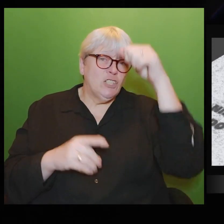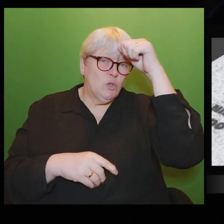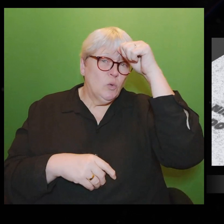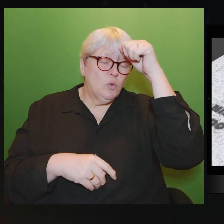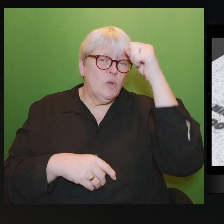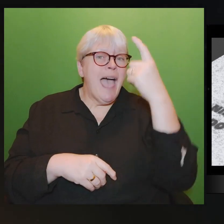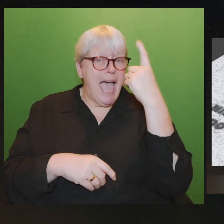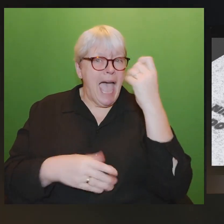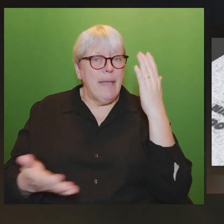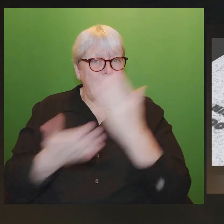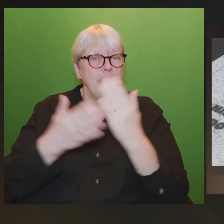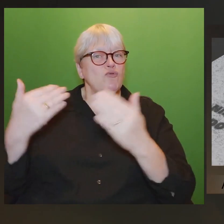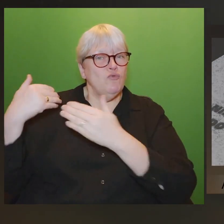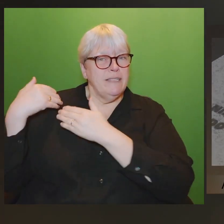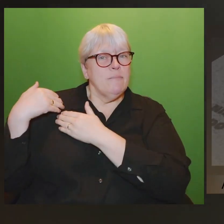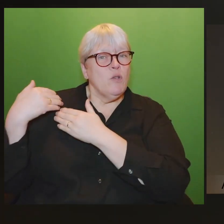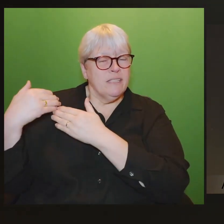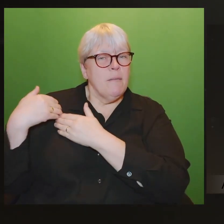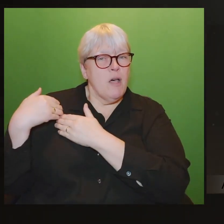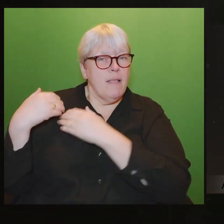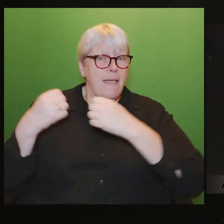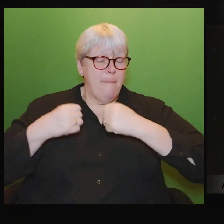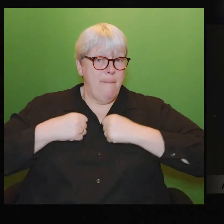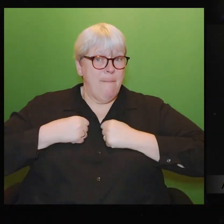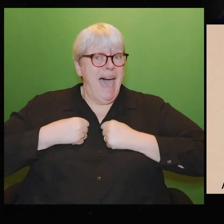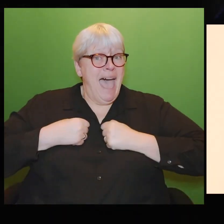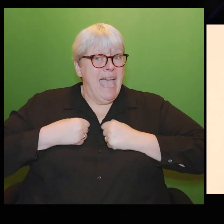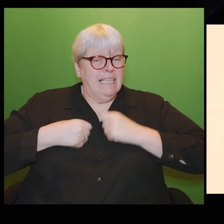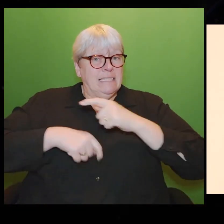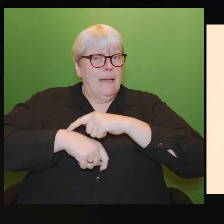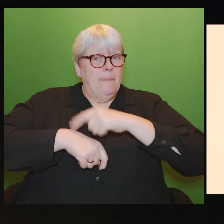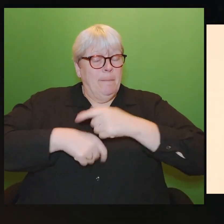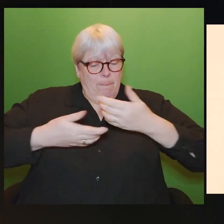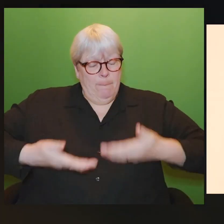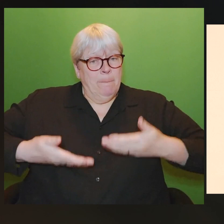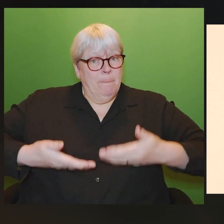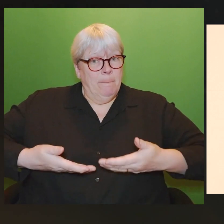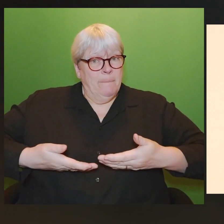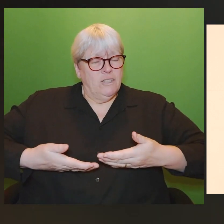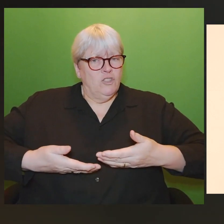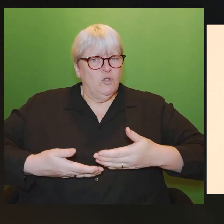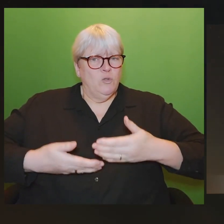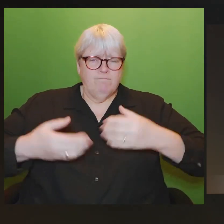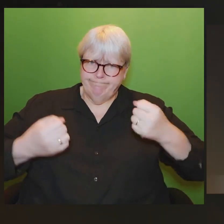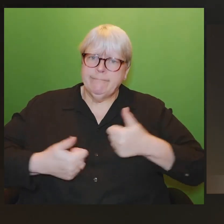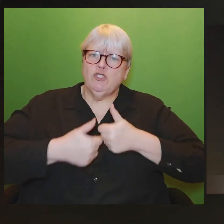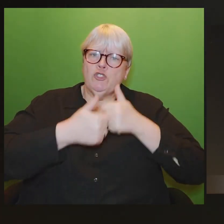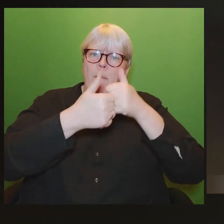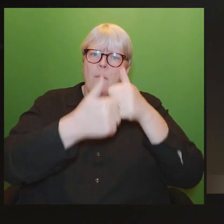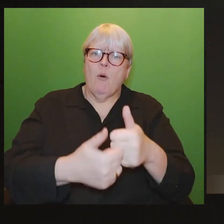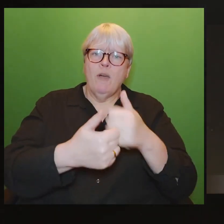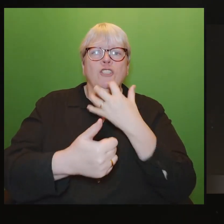his beloved country. And I think of my grandmother and her family scattered all over the world. She never saw